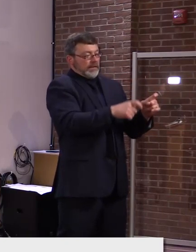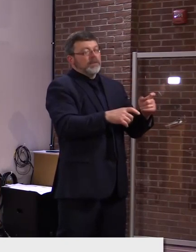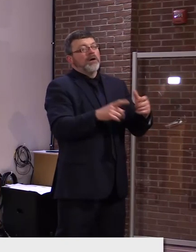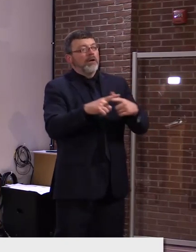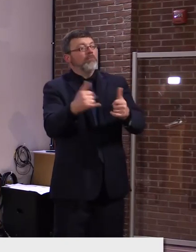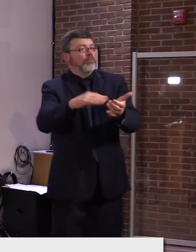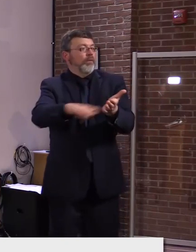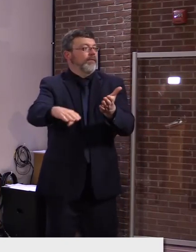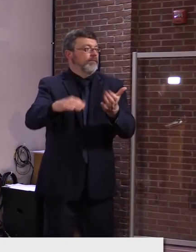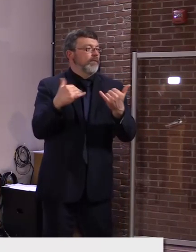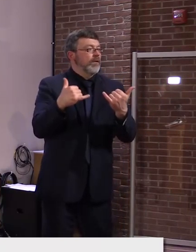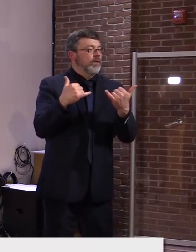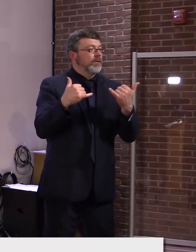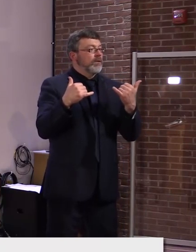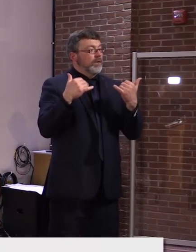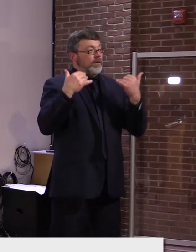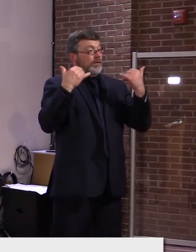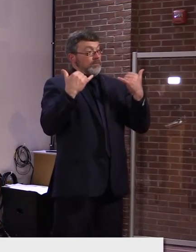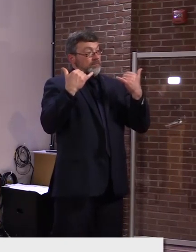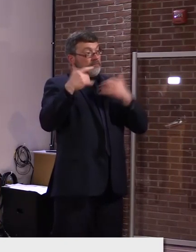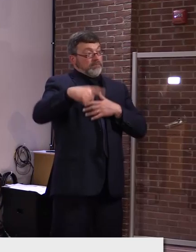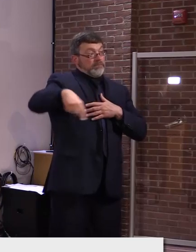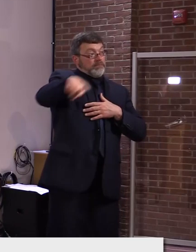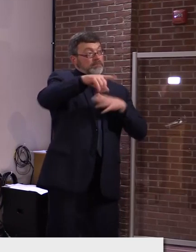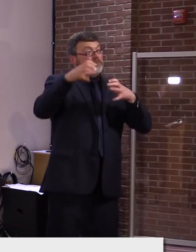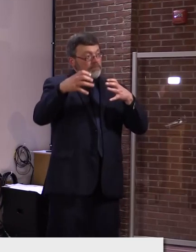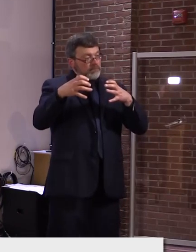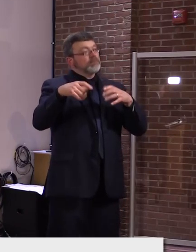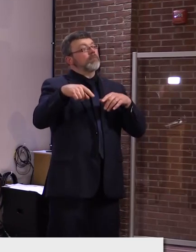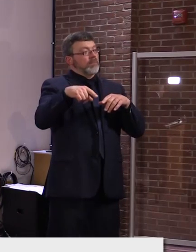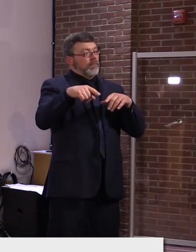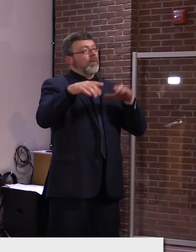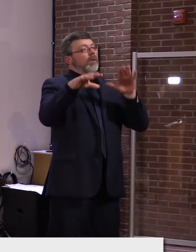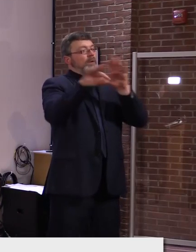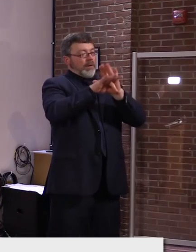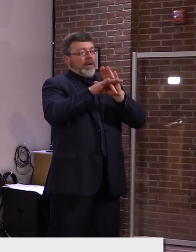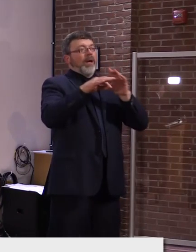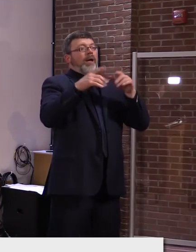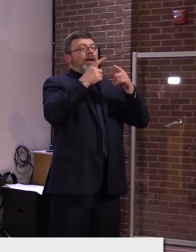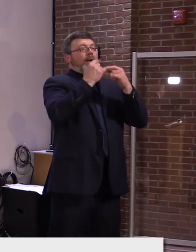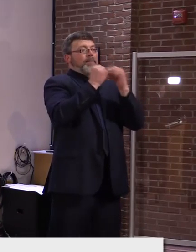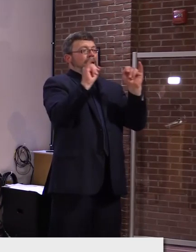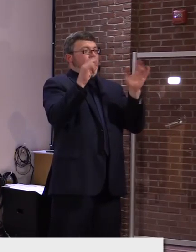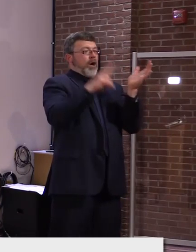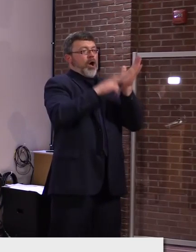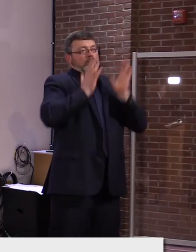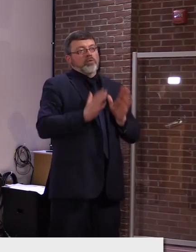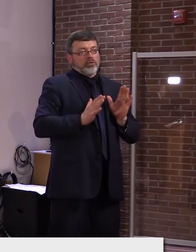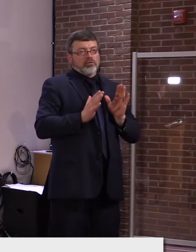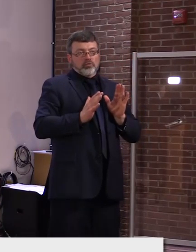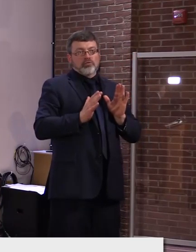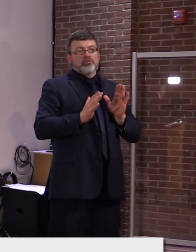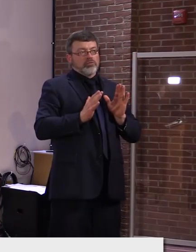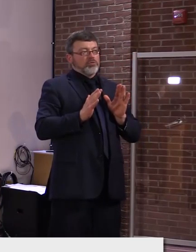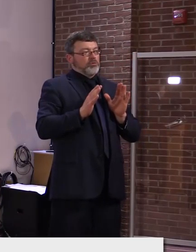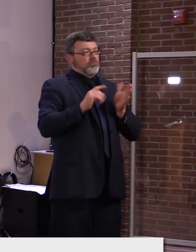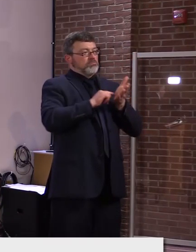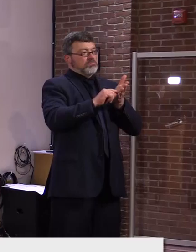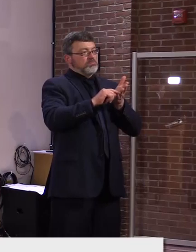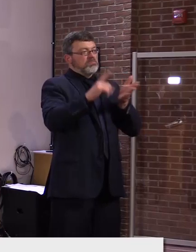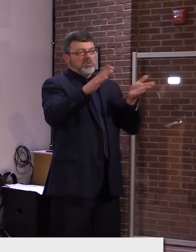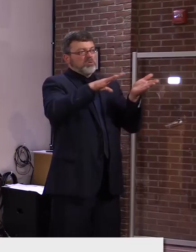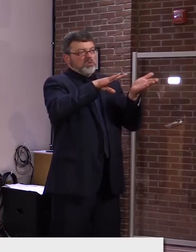are an independent contractor or a self-employed individual, and that is under the COVID exemptions,